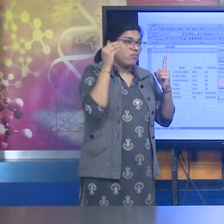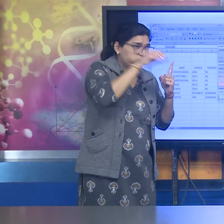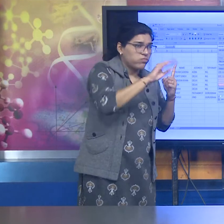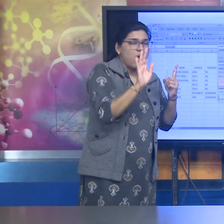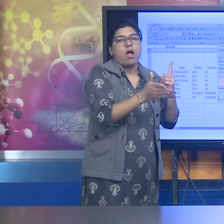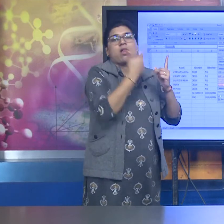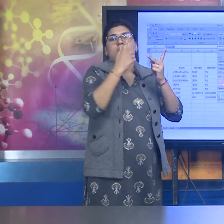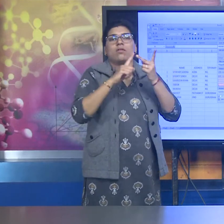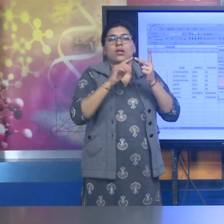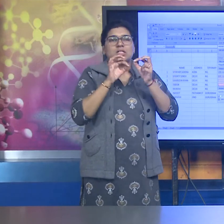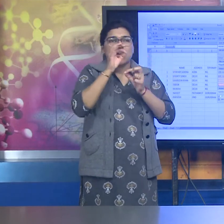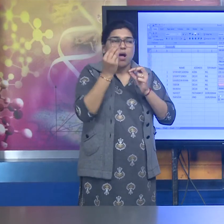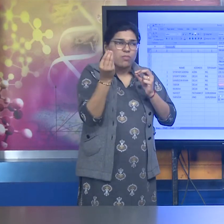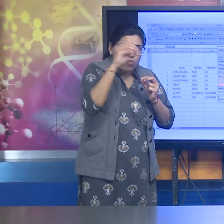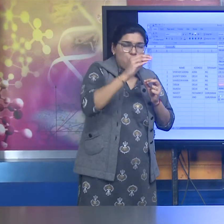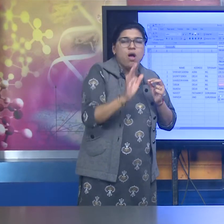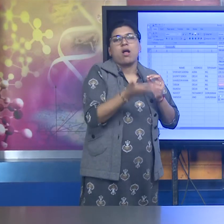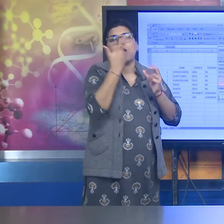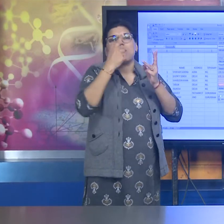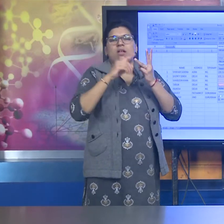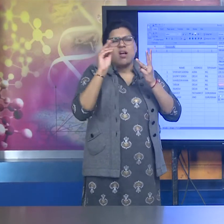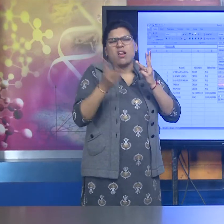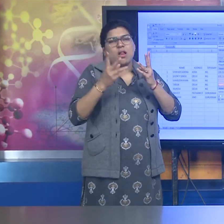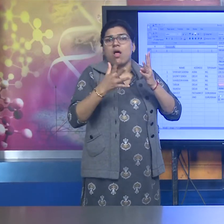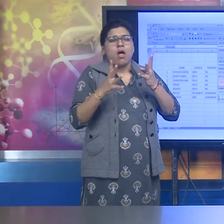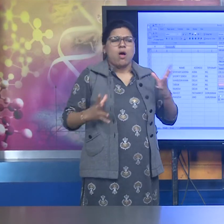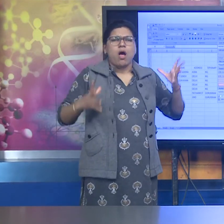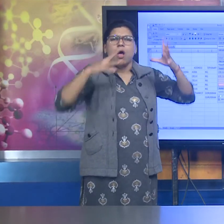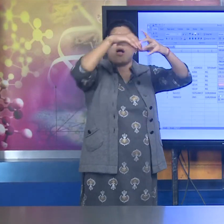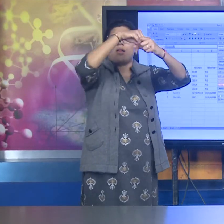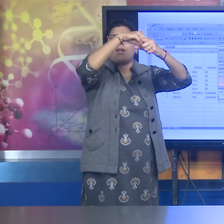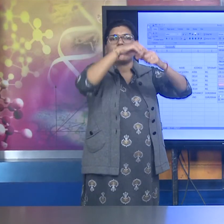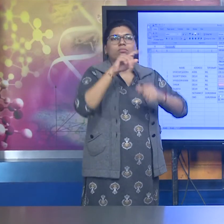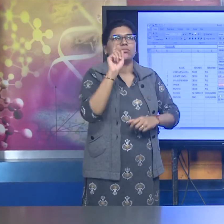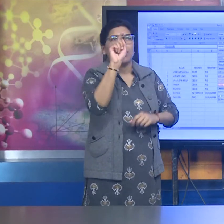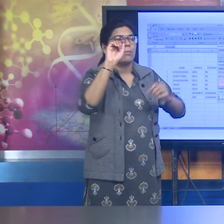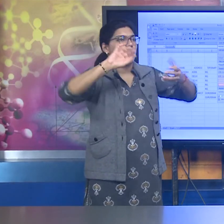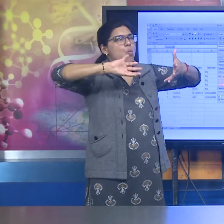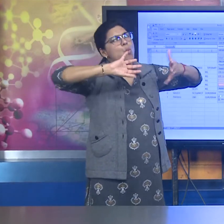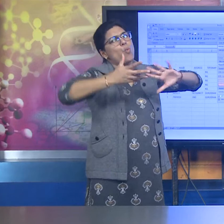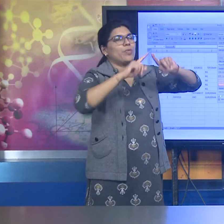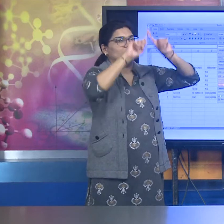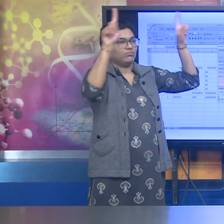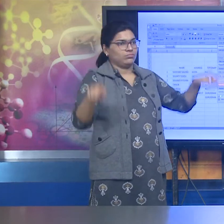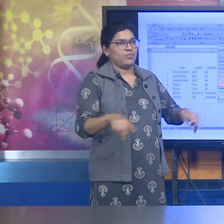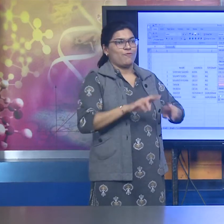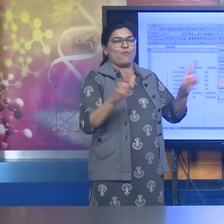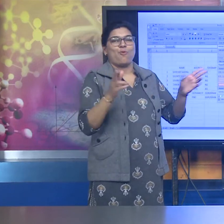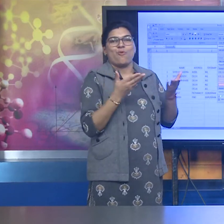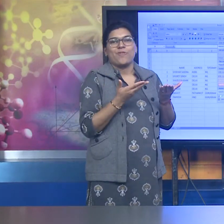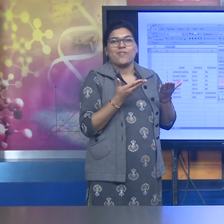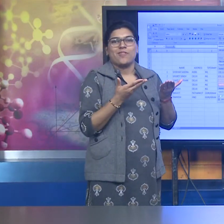or in neutral size. You can put different fonts and styles in it also.